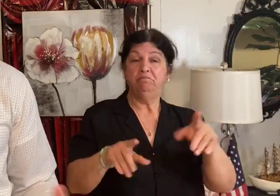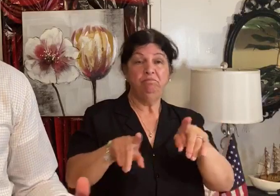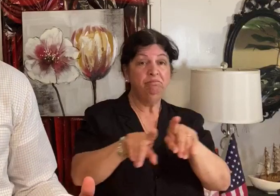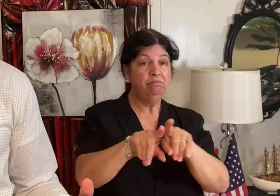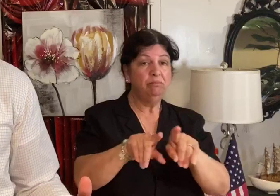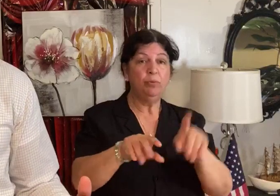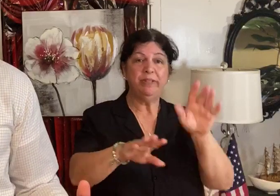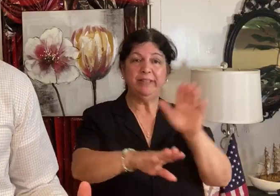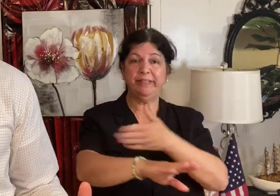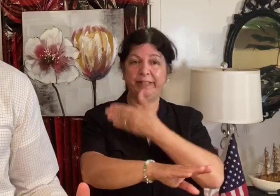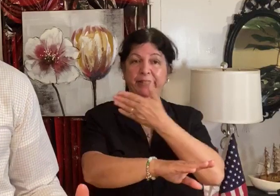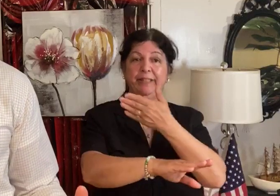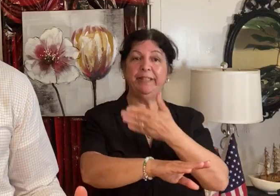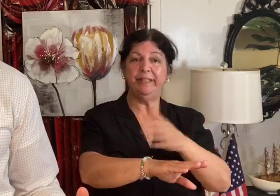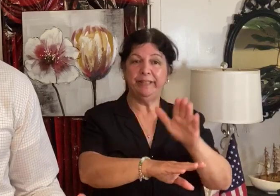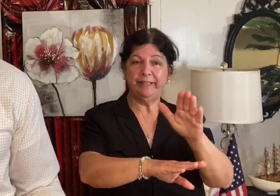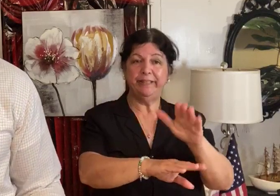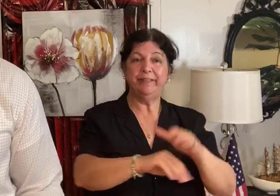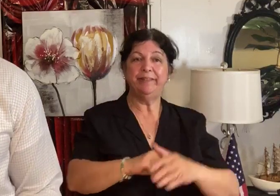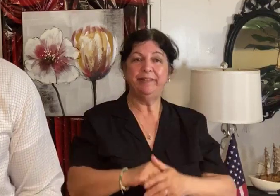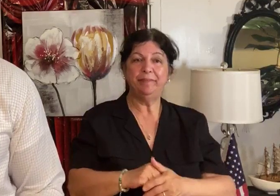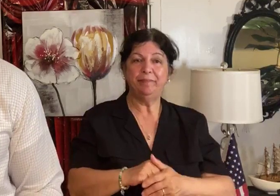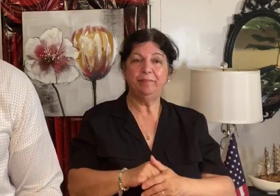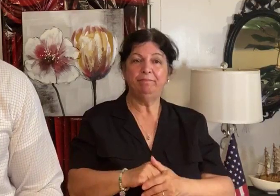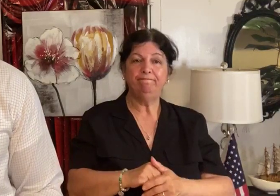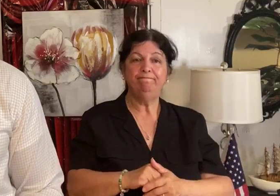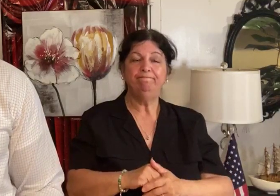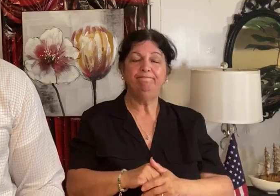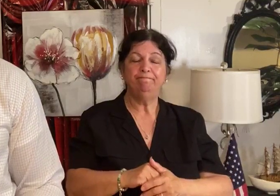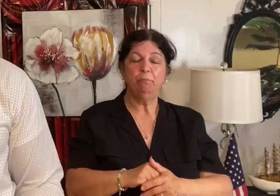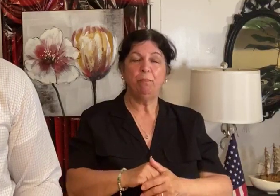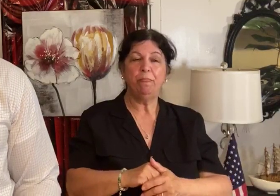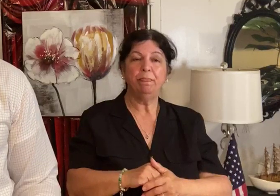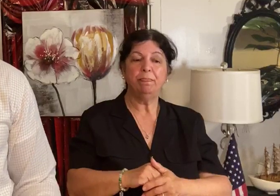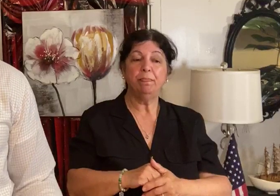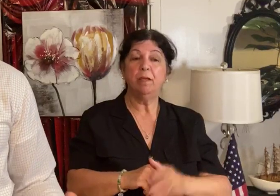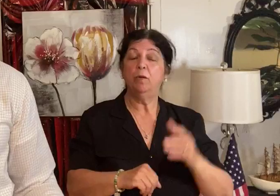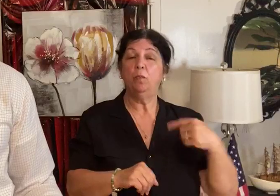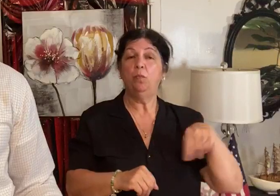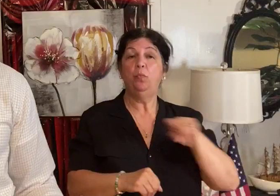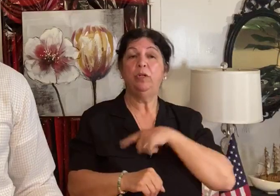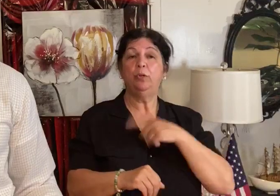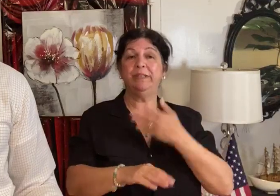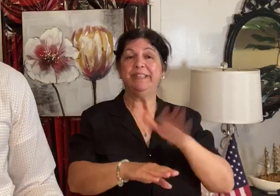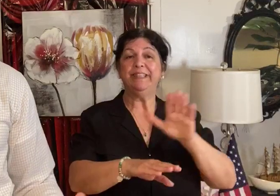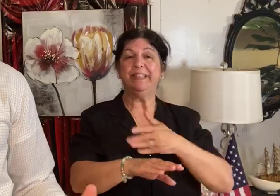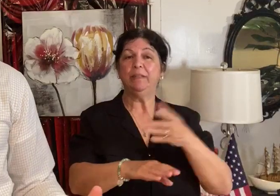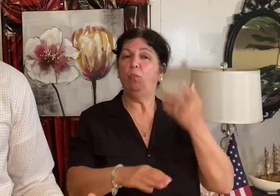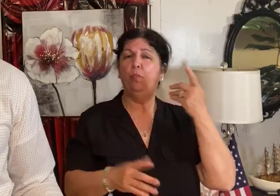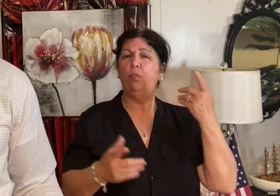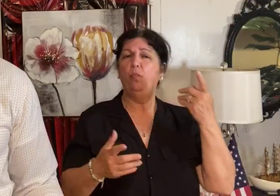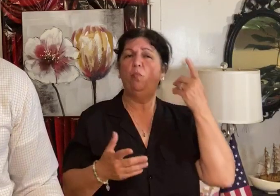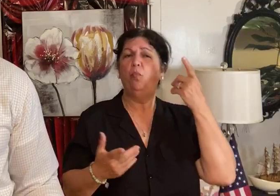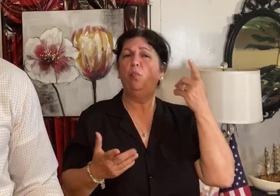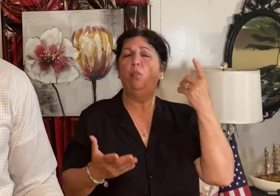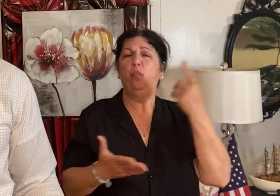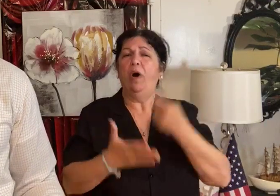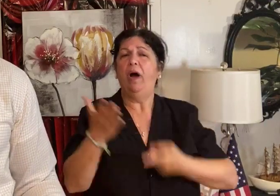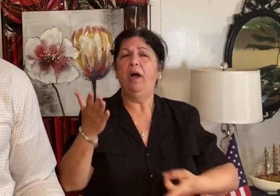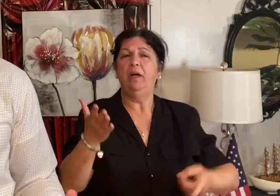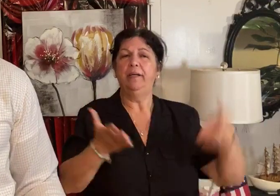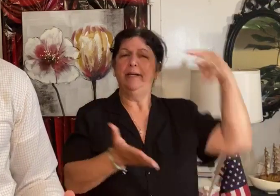going to sing a little bit before we get into the scriptures tonight. We're going to sing Stand Up for Jesus, song number